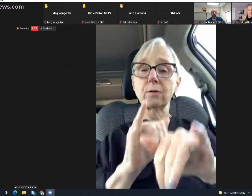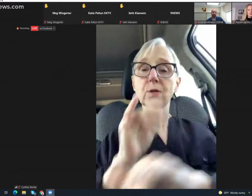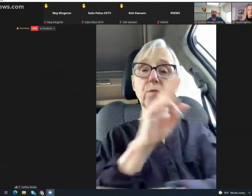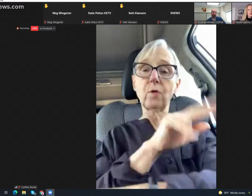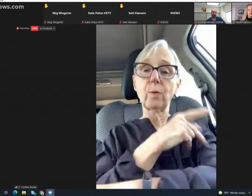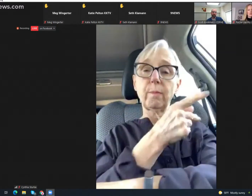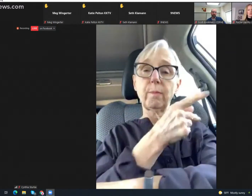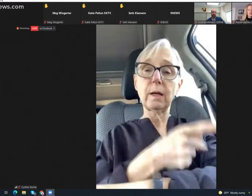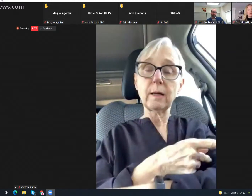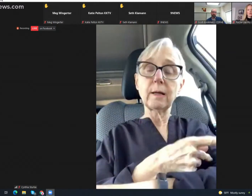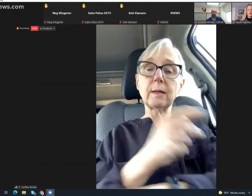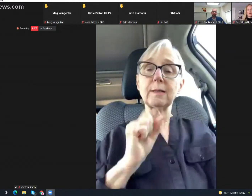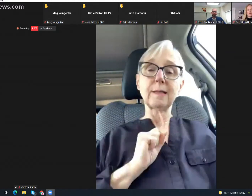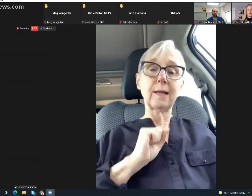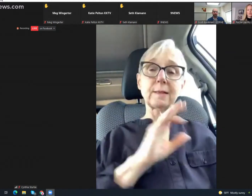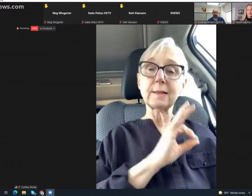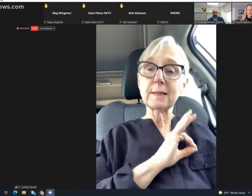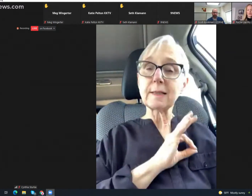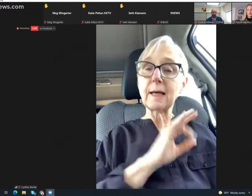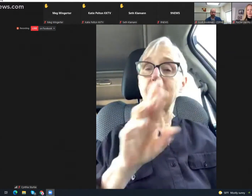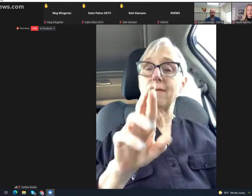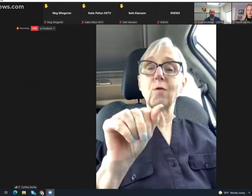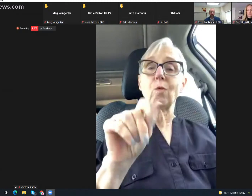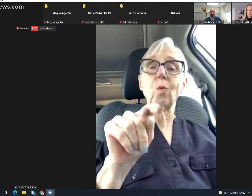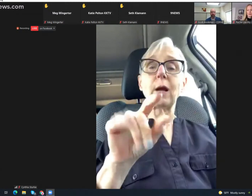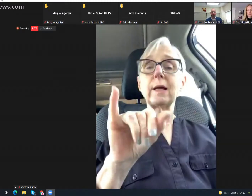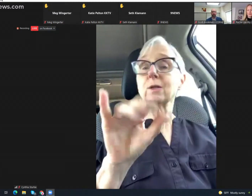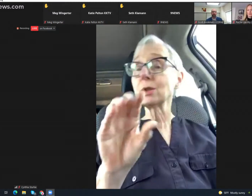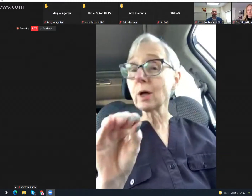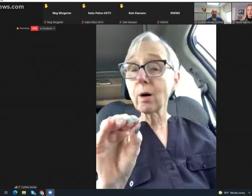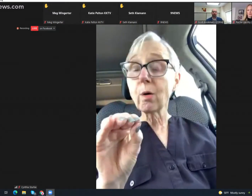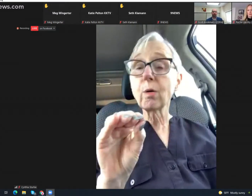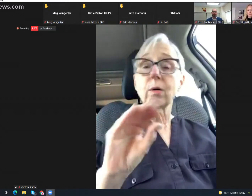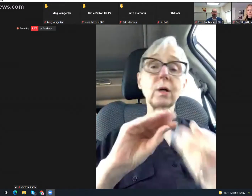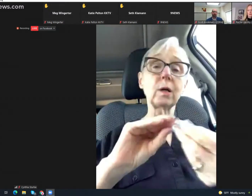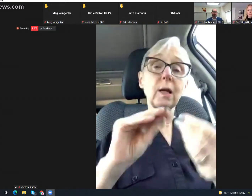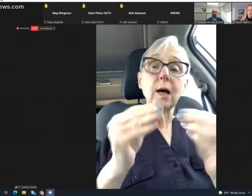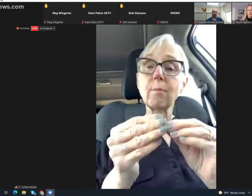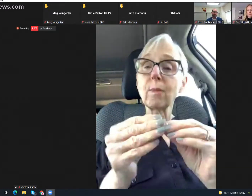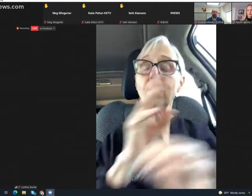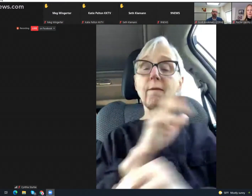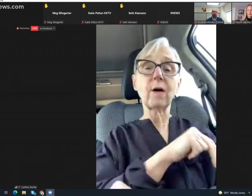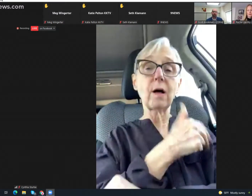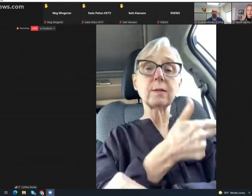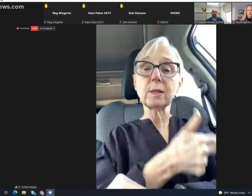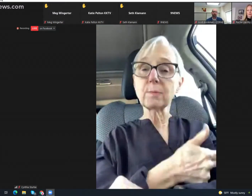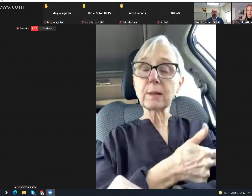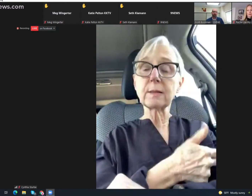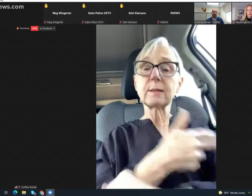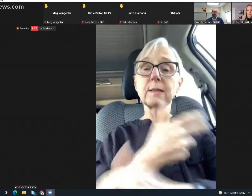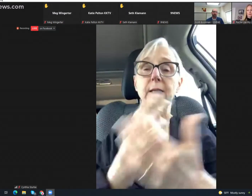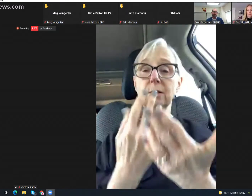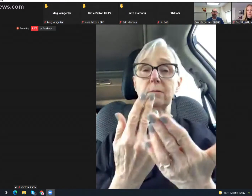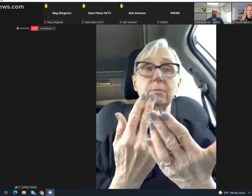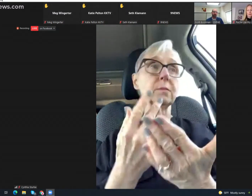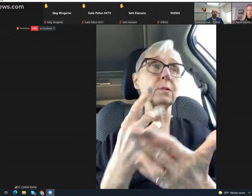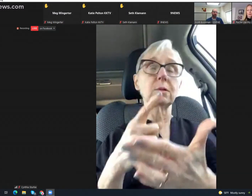a staff ratio? Is it a number of cases? Is it a number of hospitalizations? Is that something you guys are looking at?